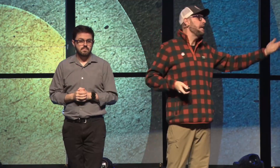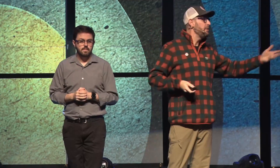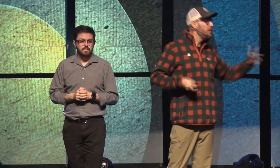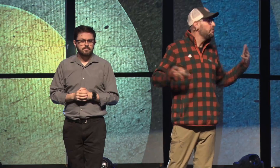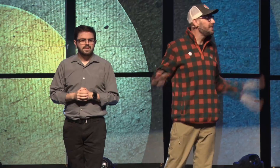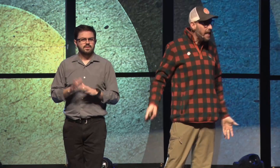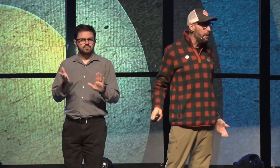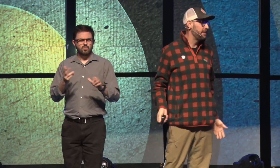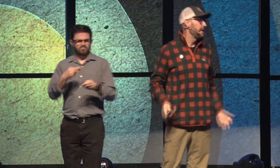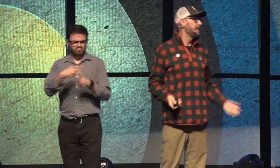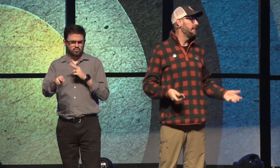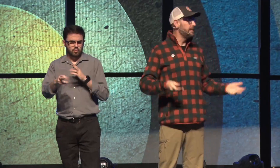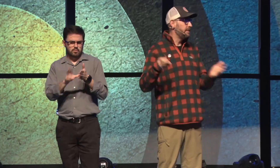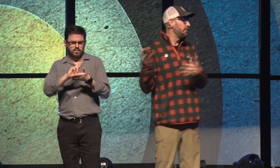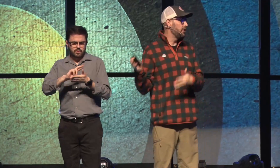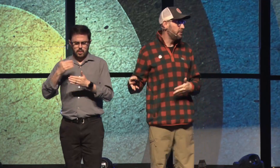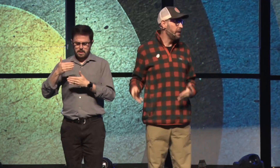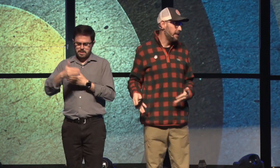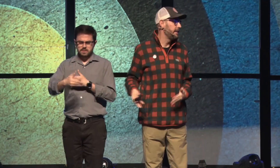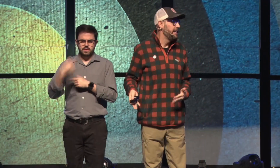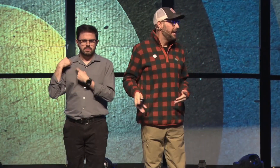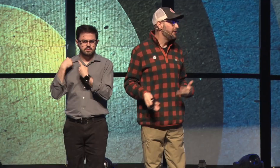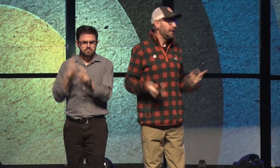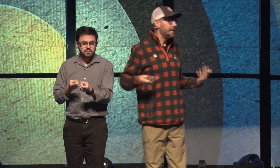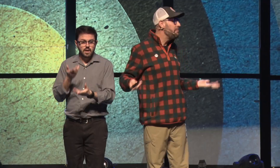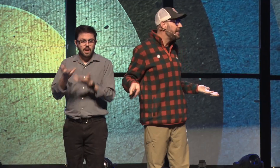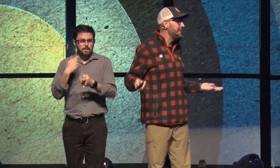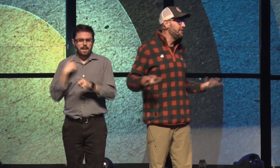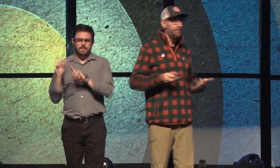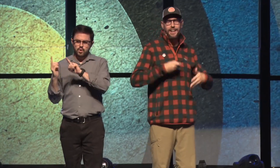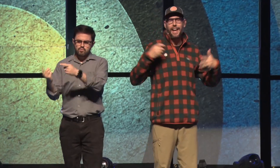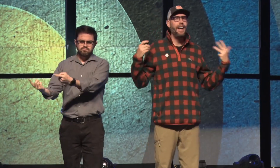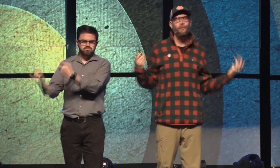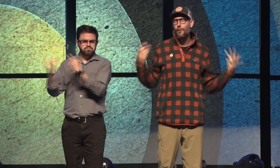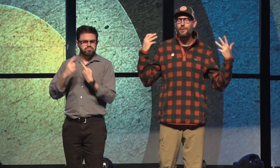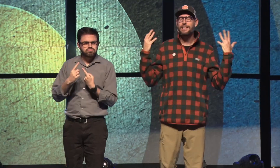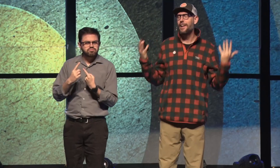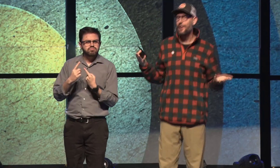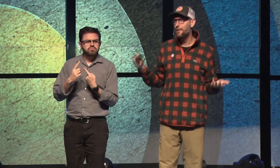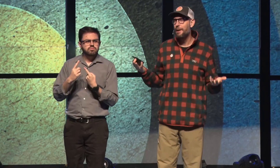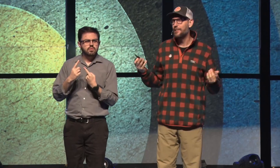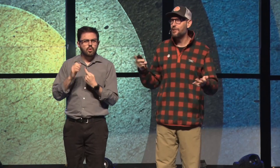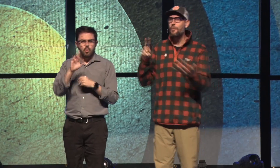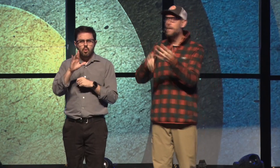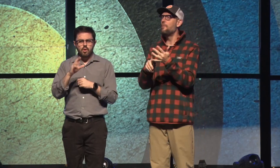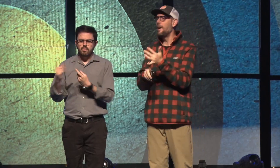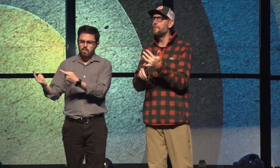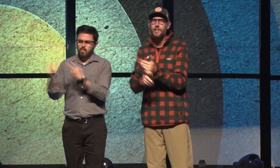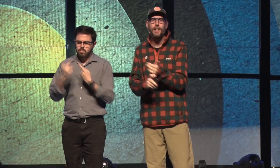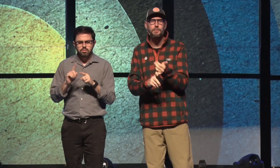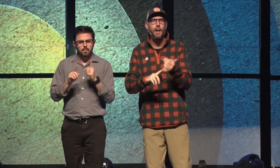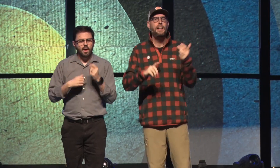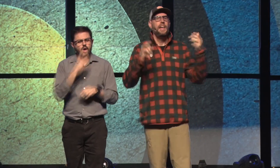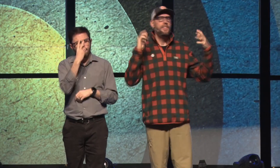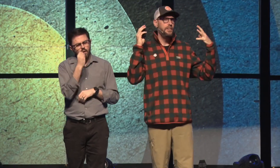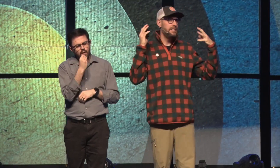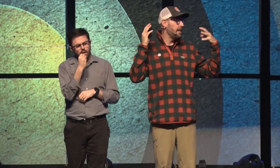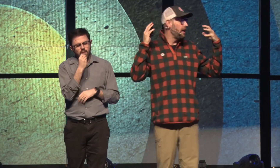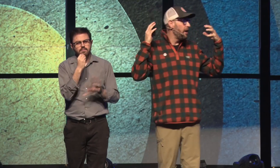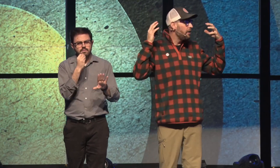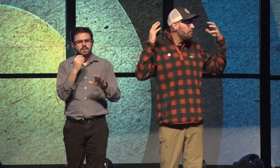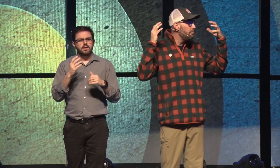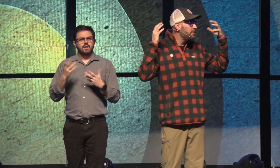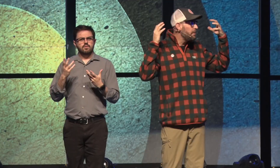you came, but you've slept since the first week, and you're like me, and you forget, what was that all about? So week 1, we talked about there